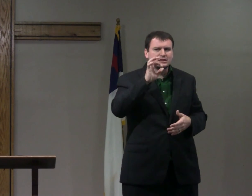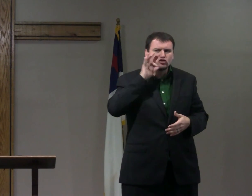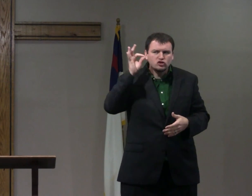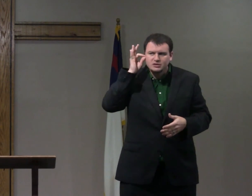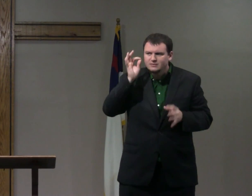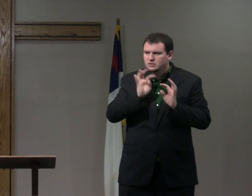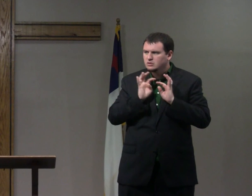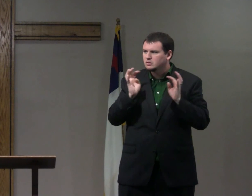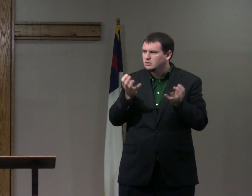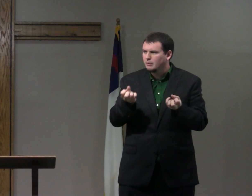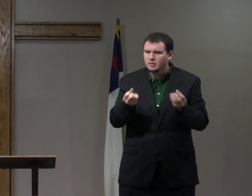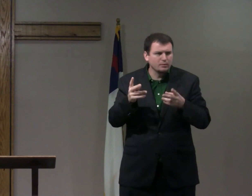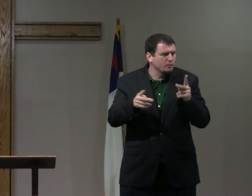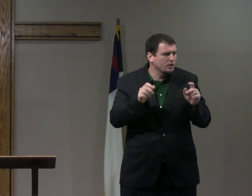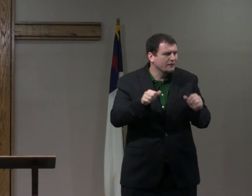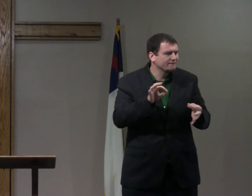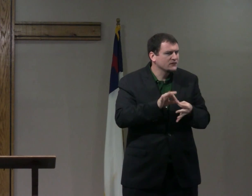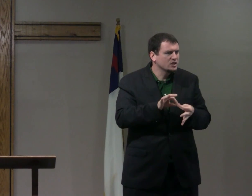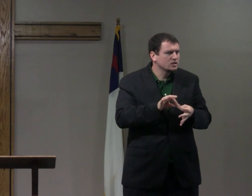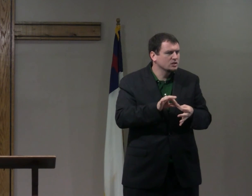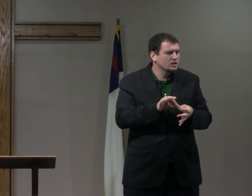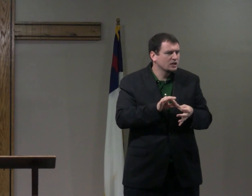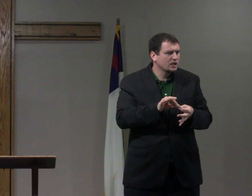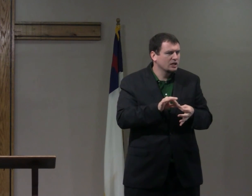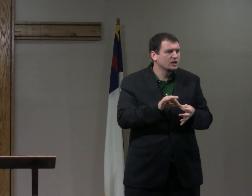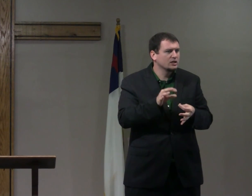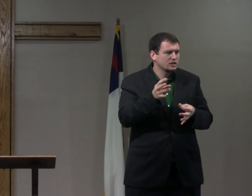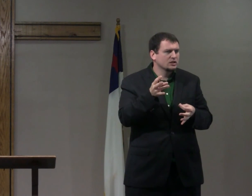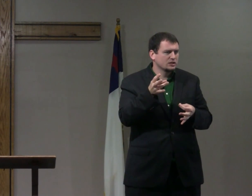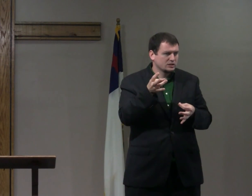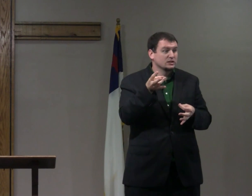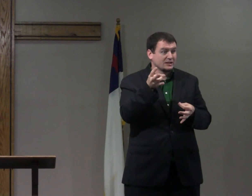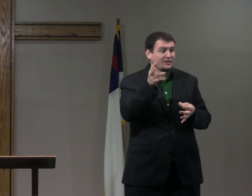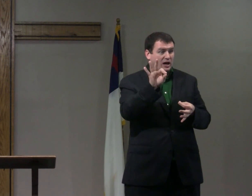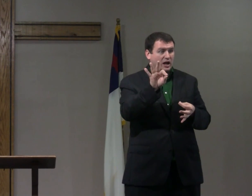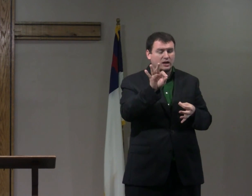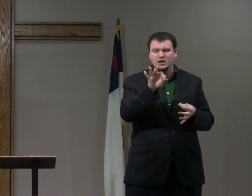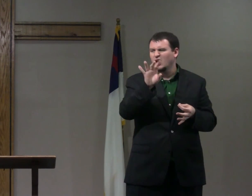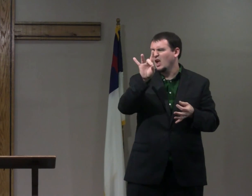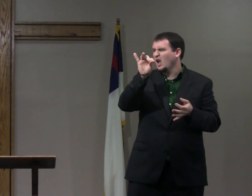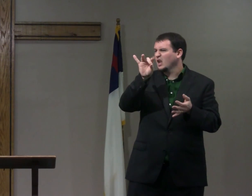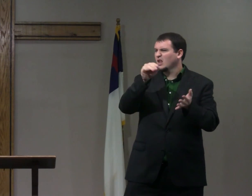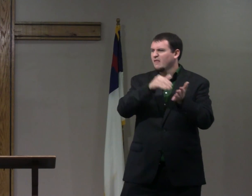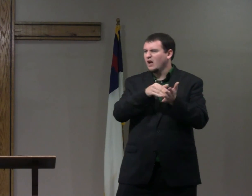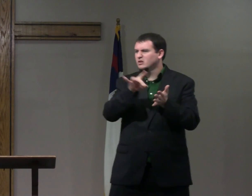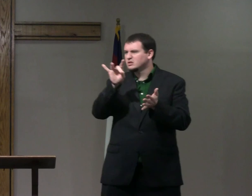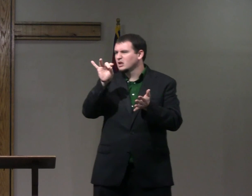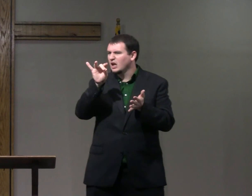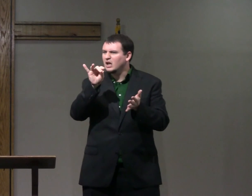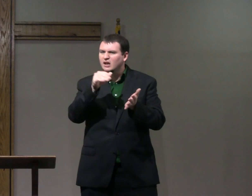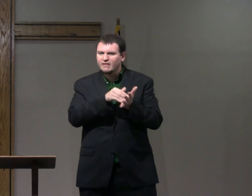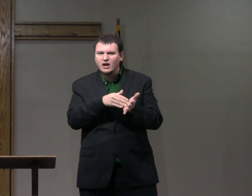How many people can fit inside the Kansas City Stadium, the Chiefs